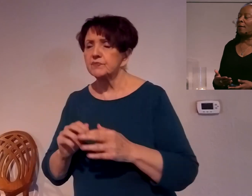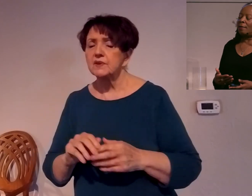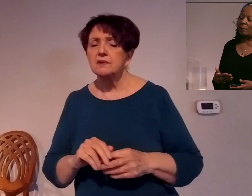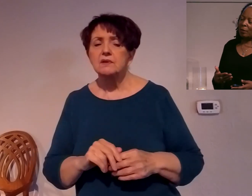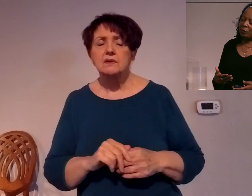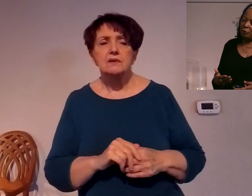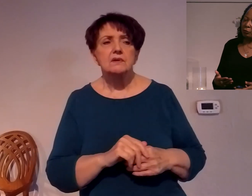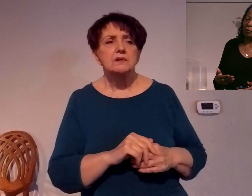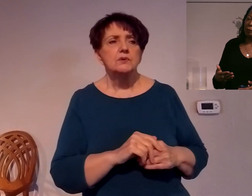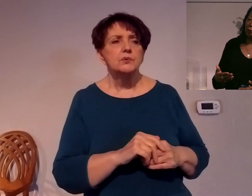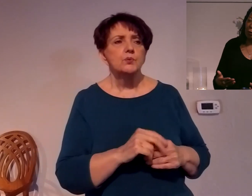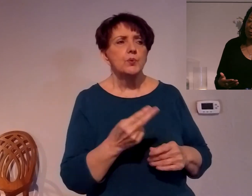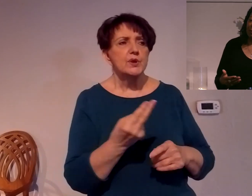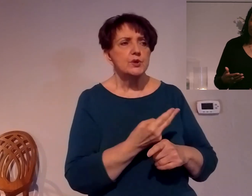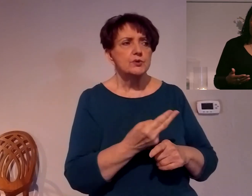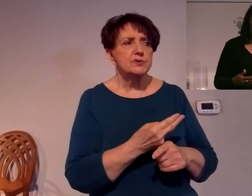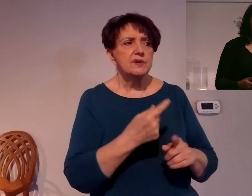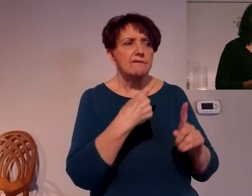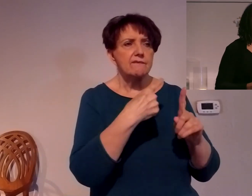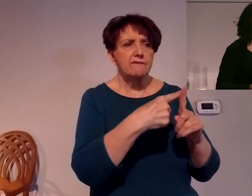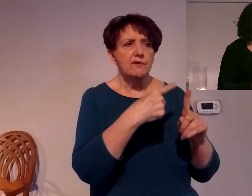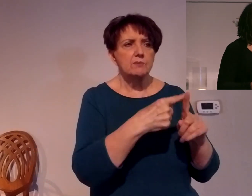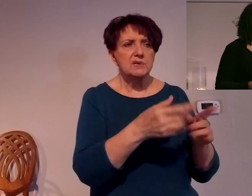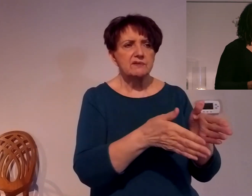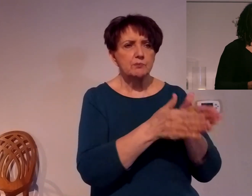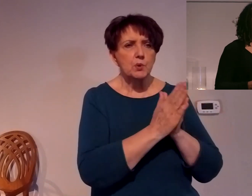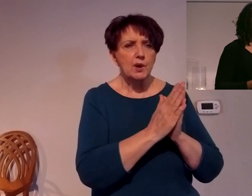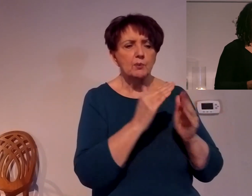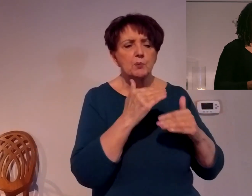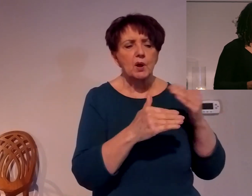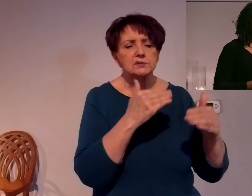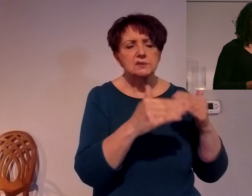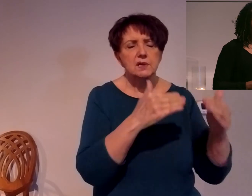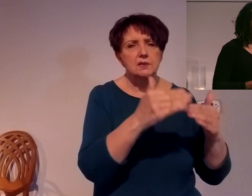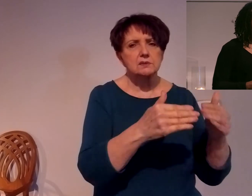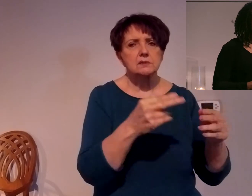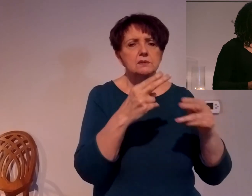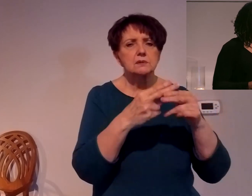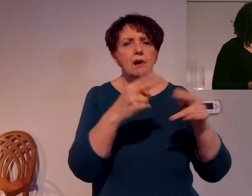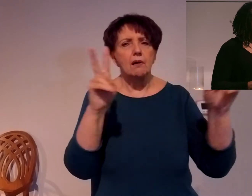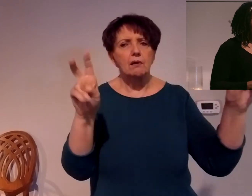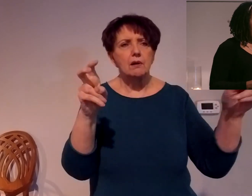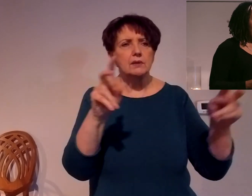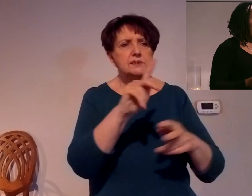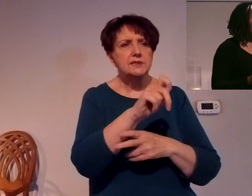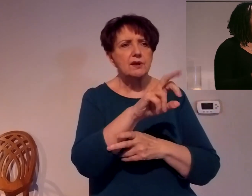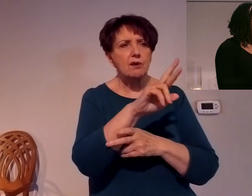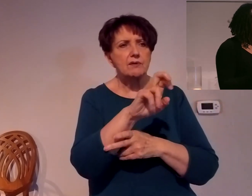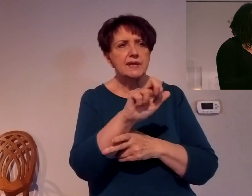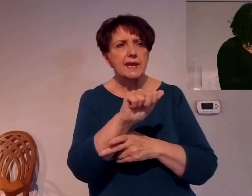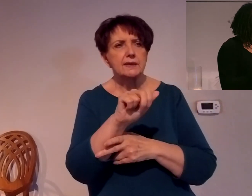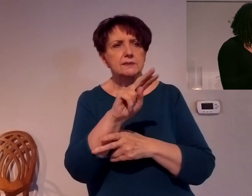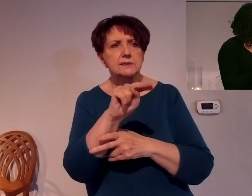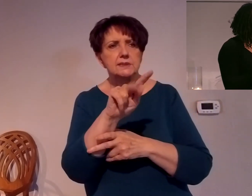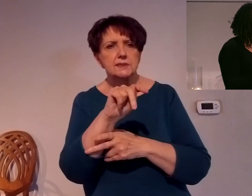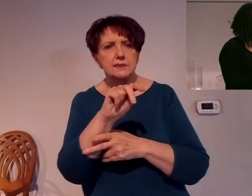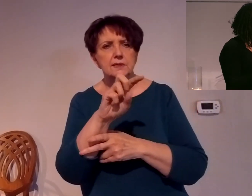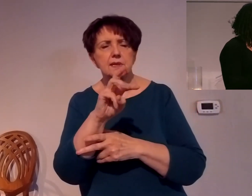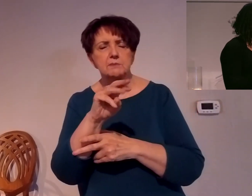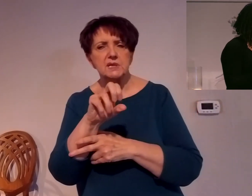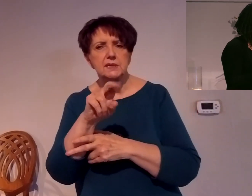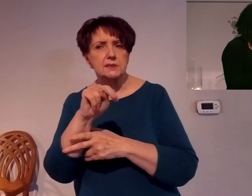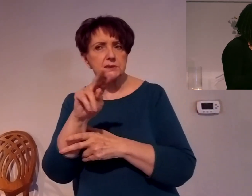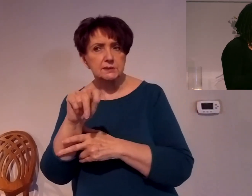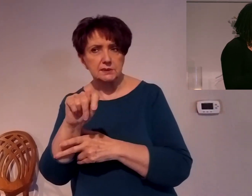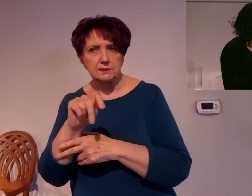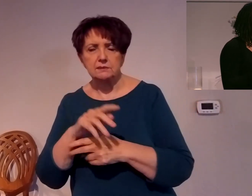pray, that we use an affirmative prayer process called treatment. And we believe that spiritual